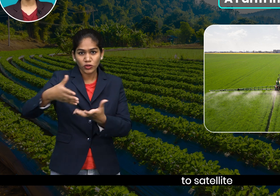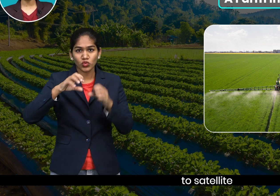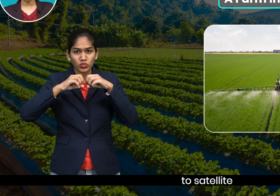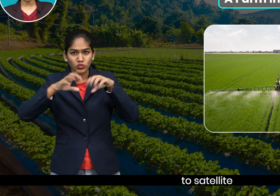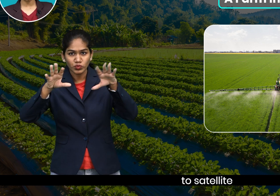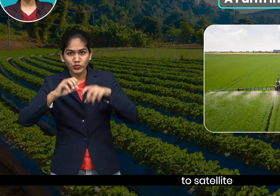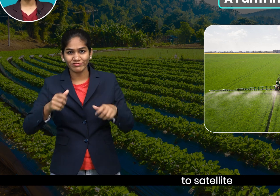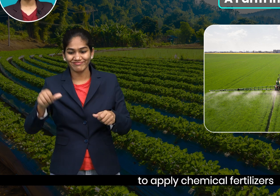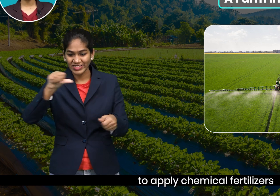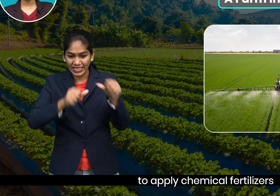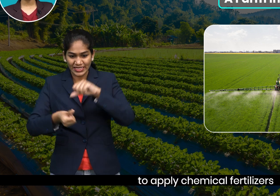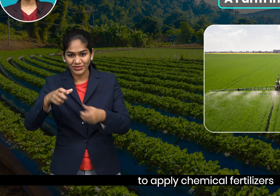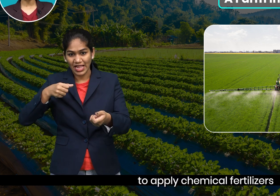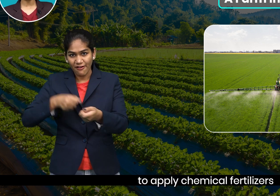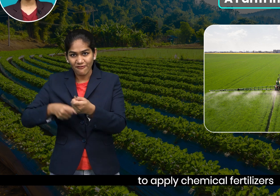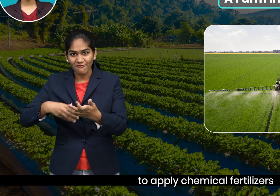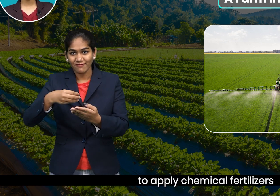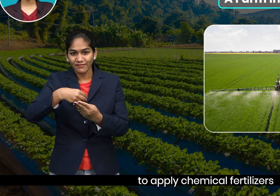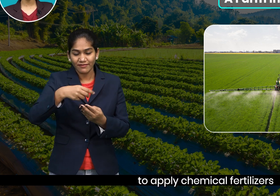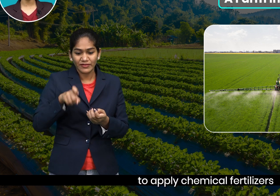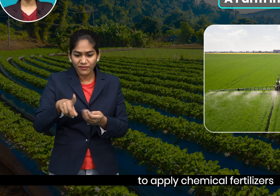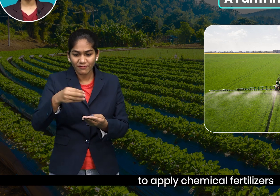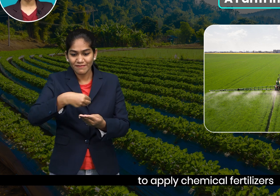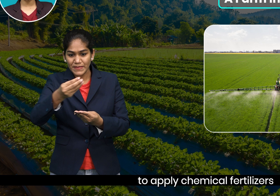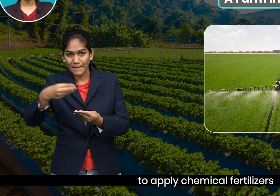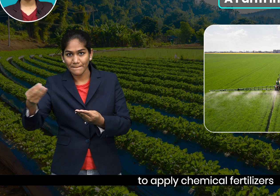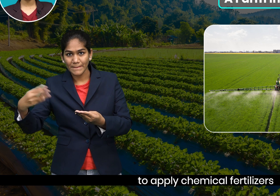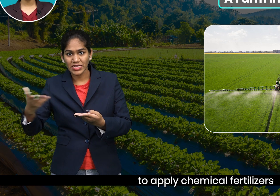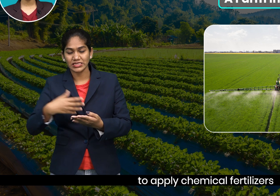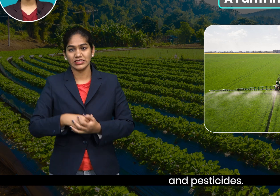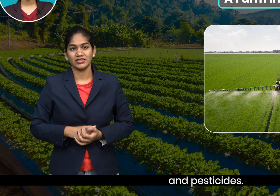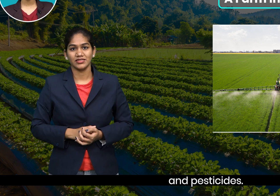chemical fertilizers and pesticides.